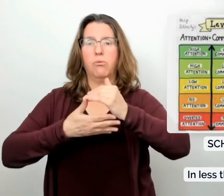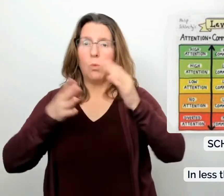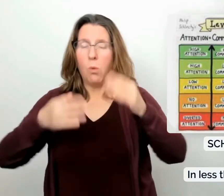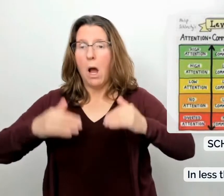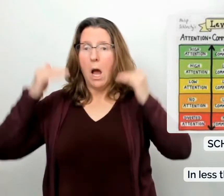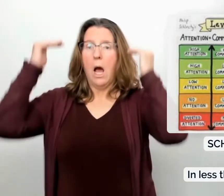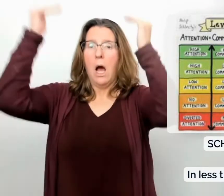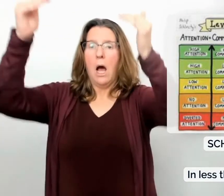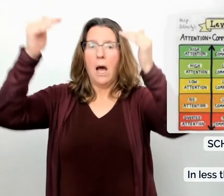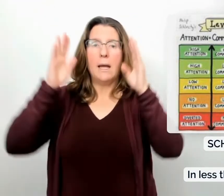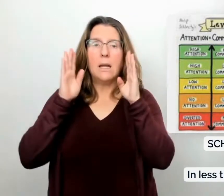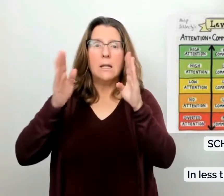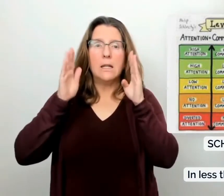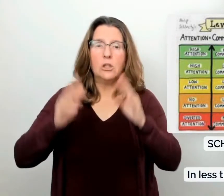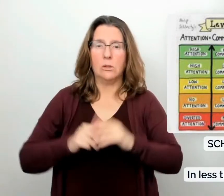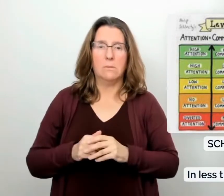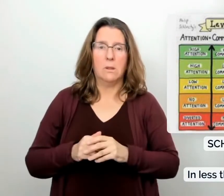to high attention.